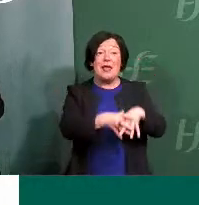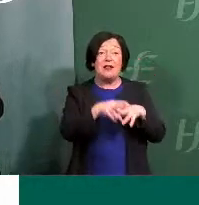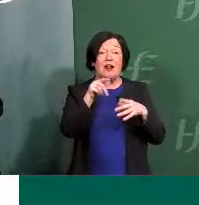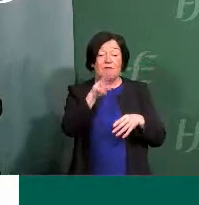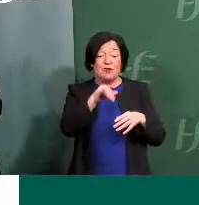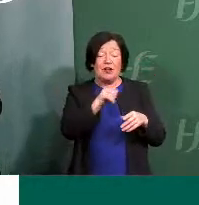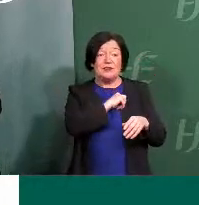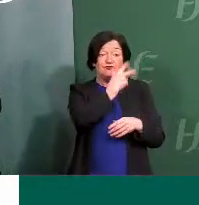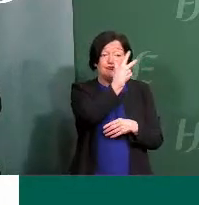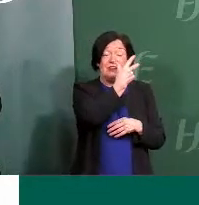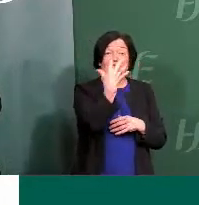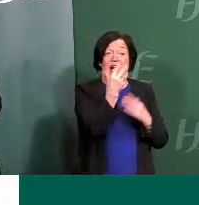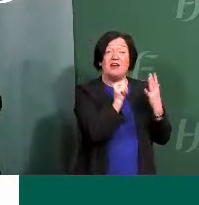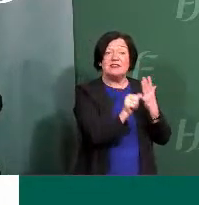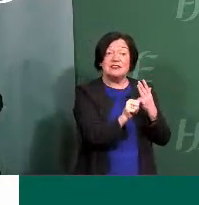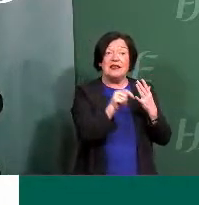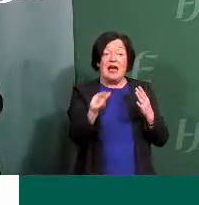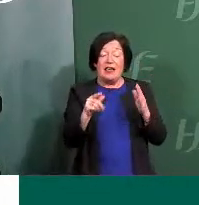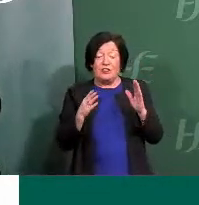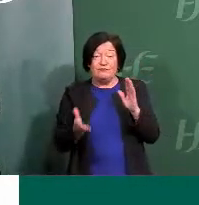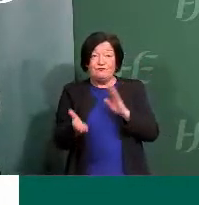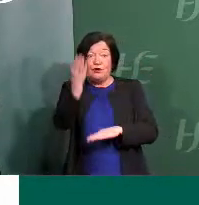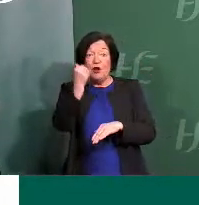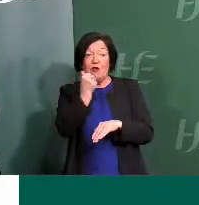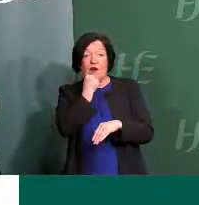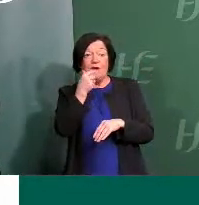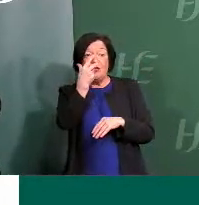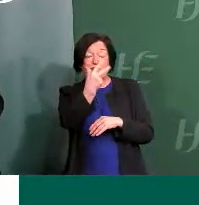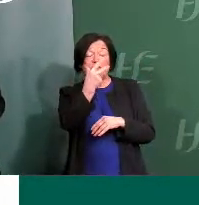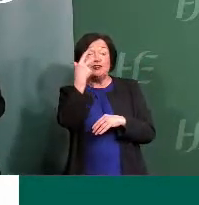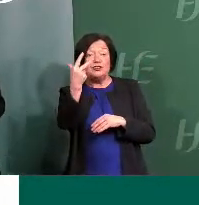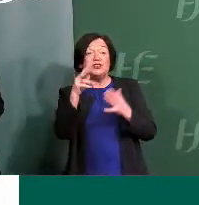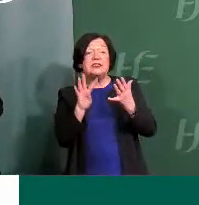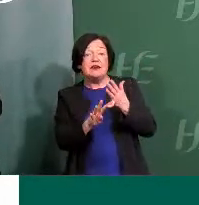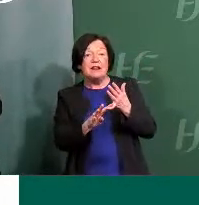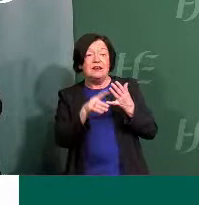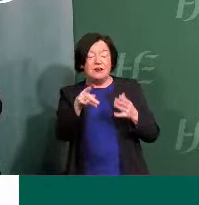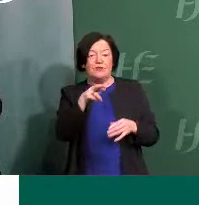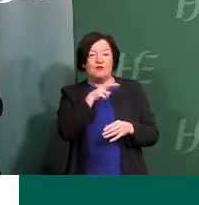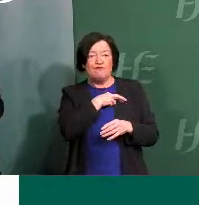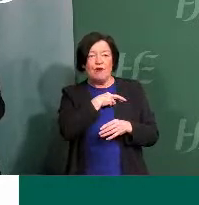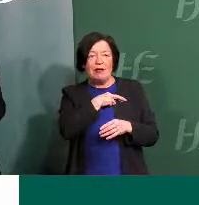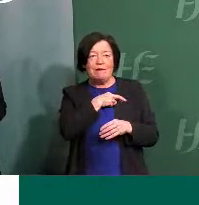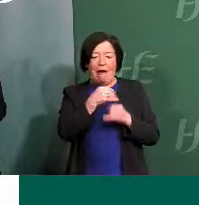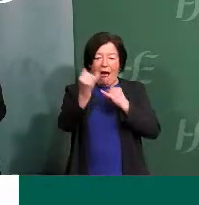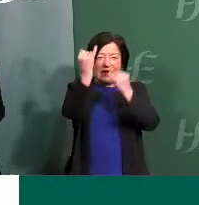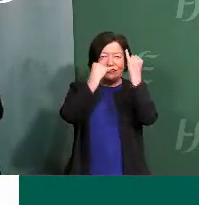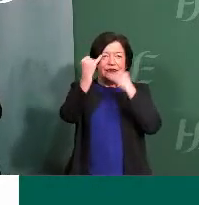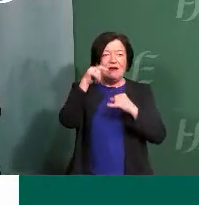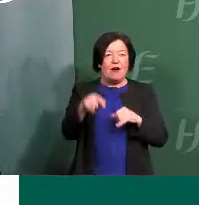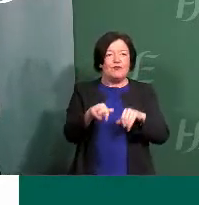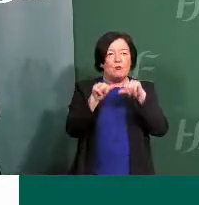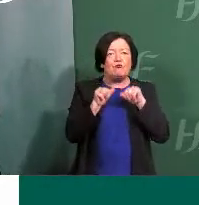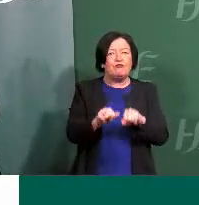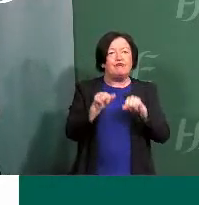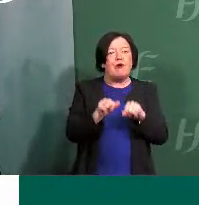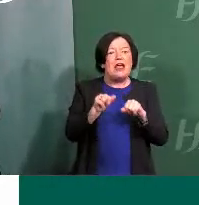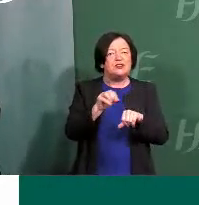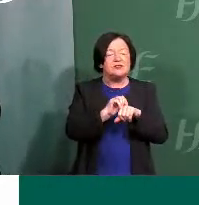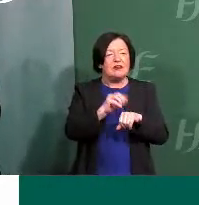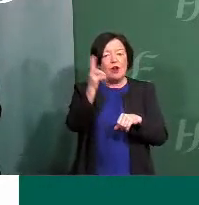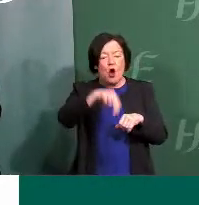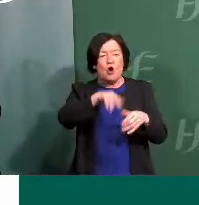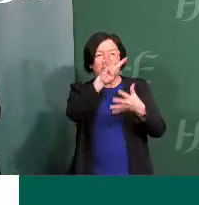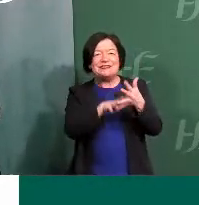at 356 and the surge beds at 339 give you the real reflection of the pressures in unscheduled